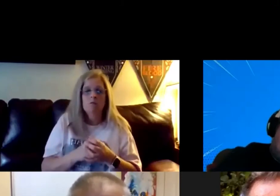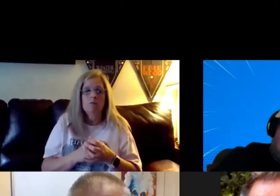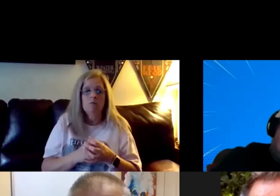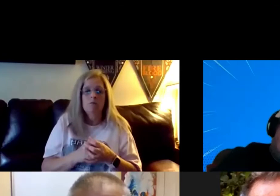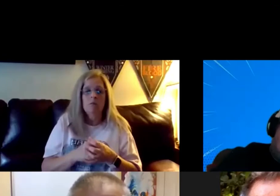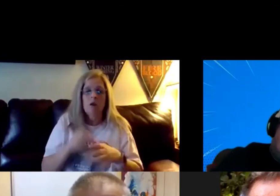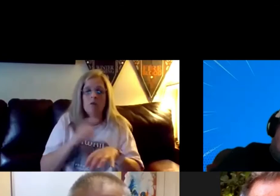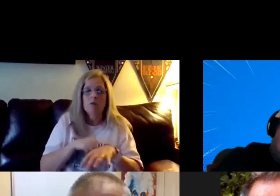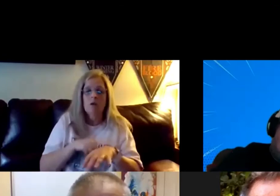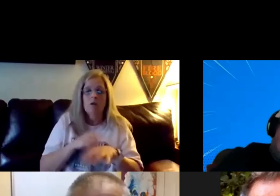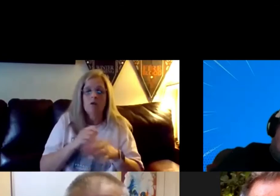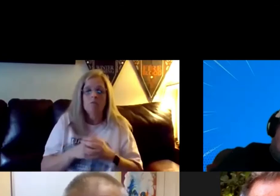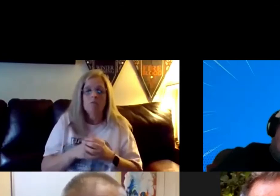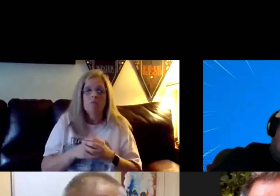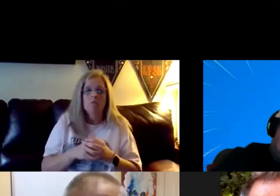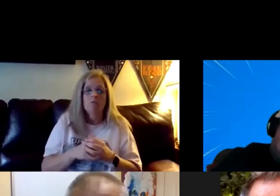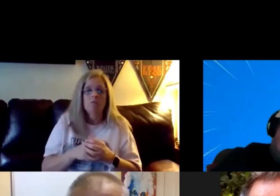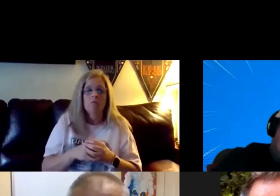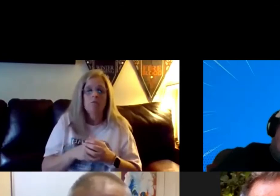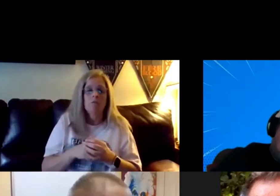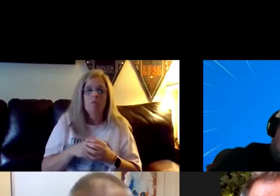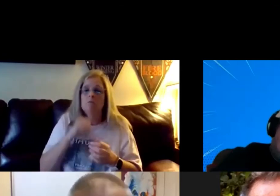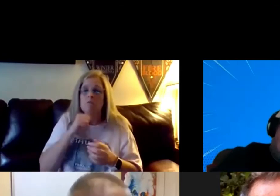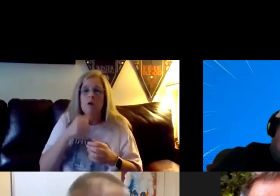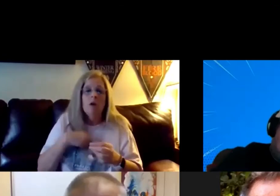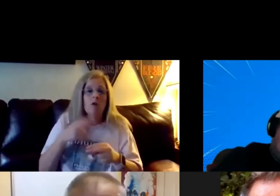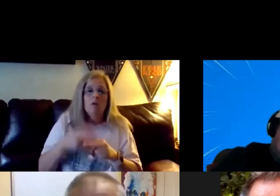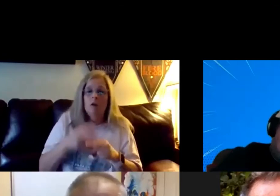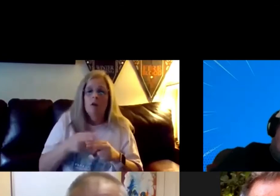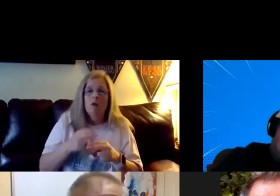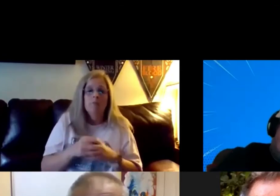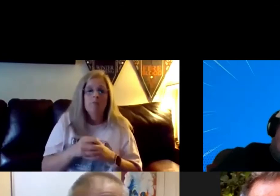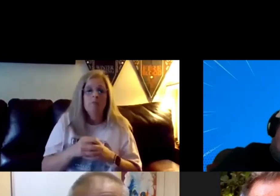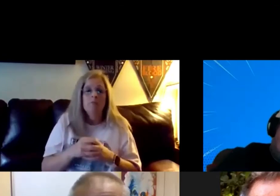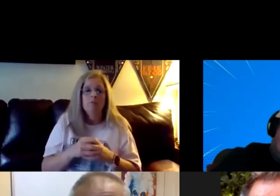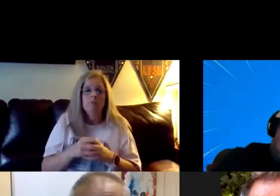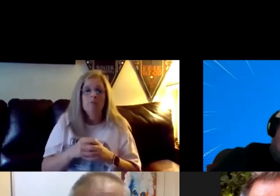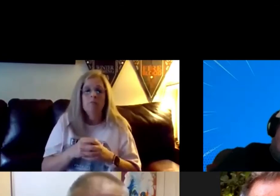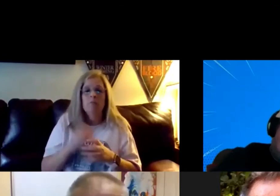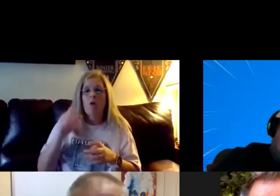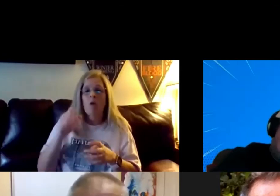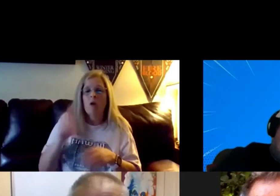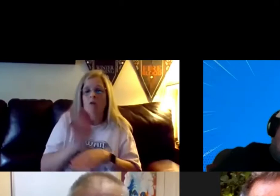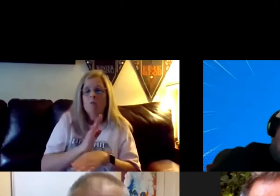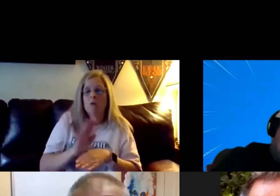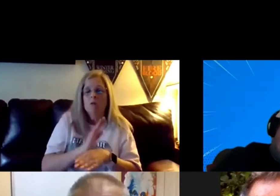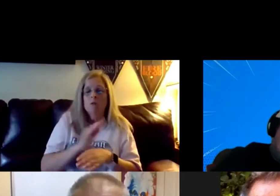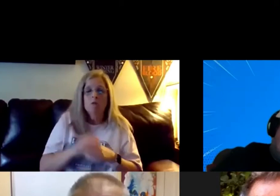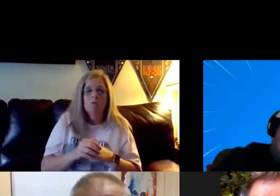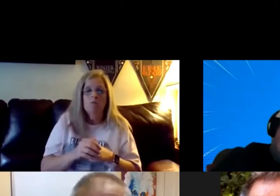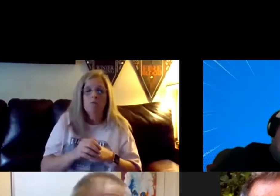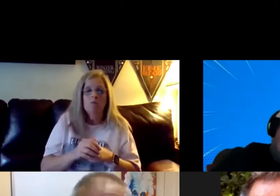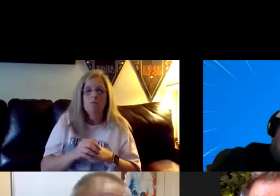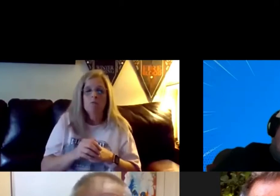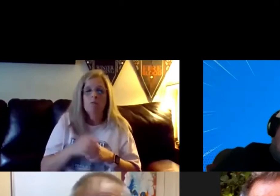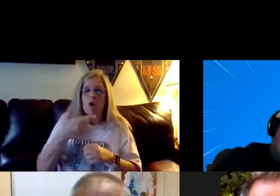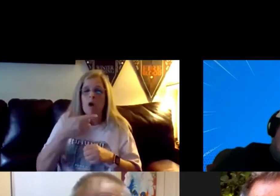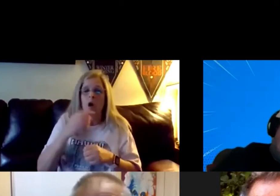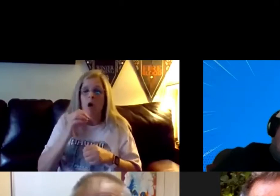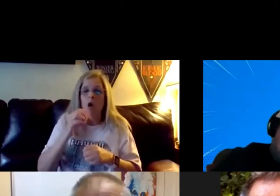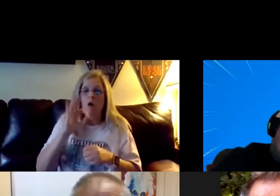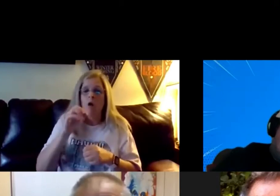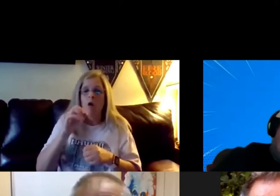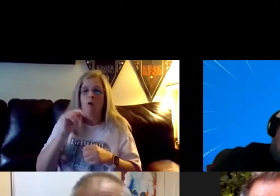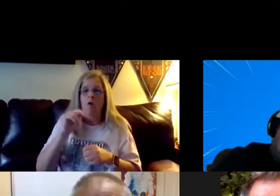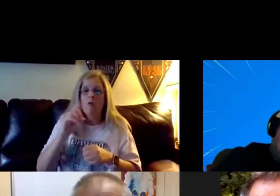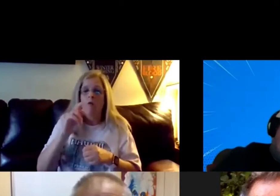time, he didn't even have a name for the Onpassive business. It was GoFounders. GoFounders